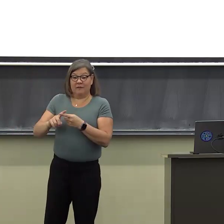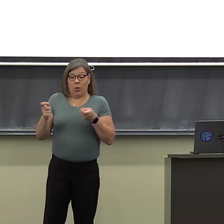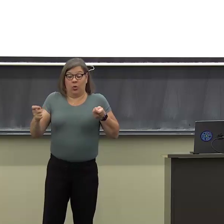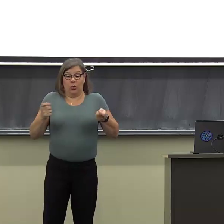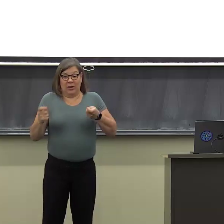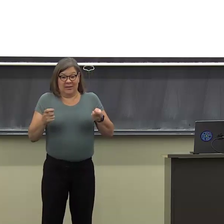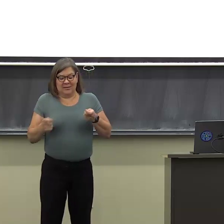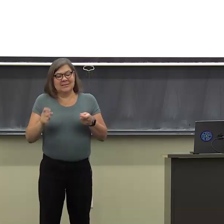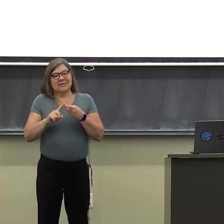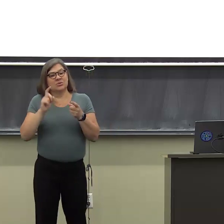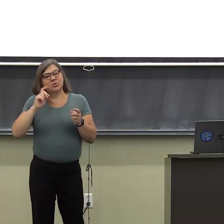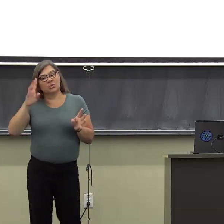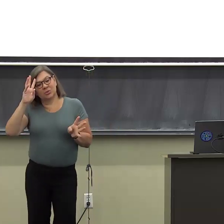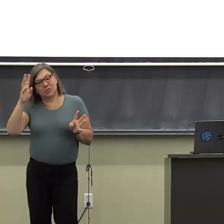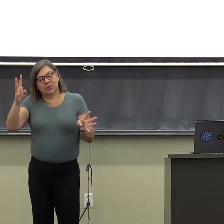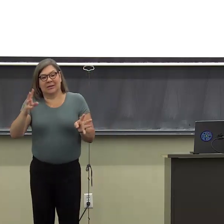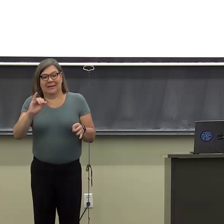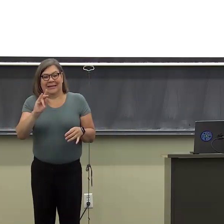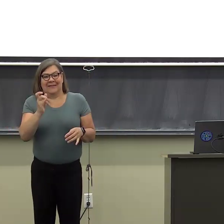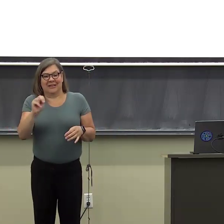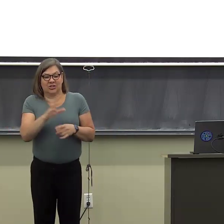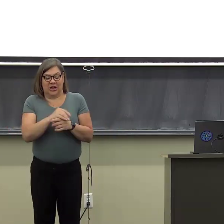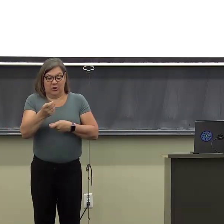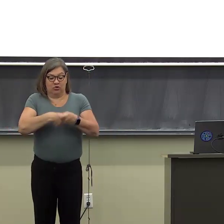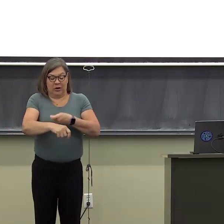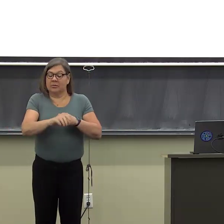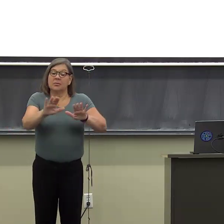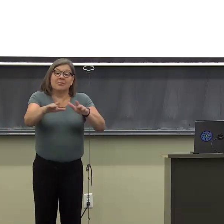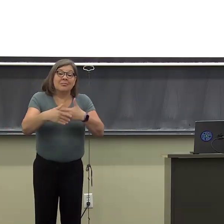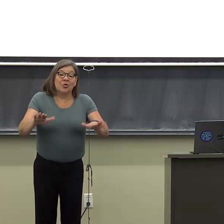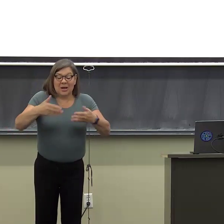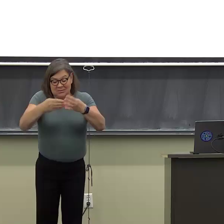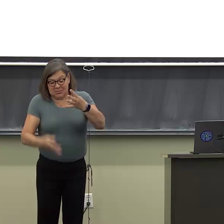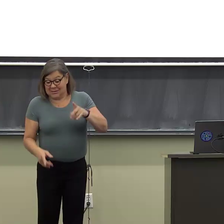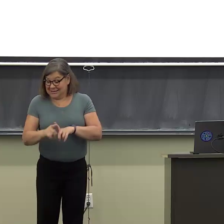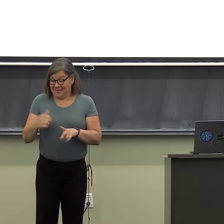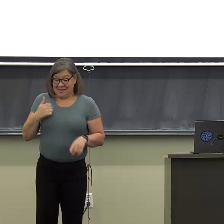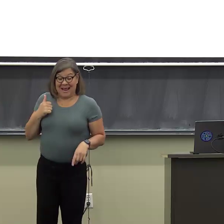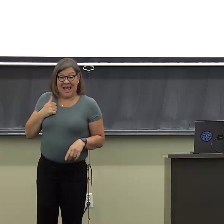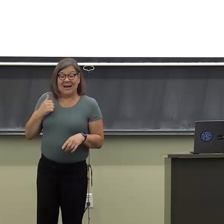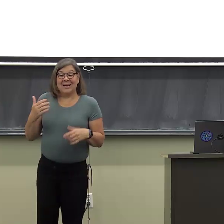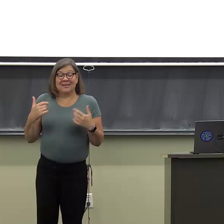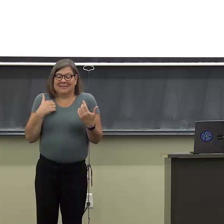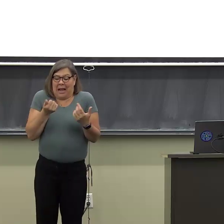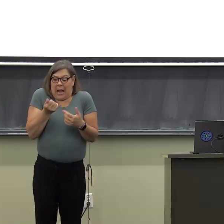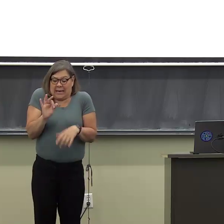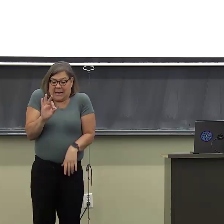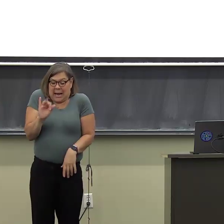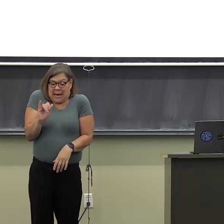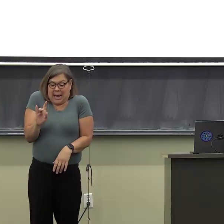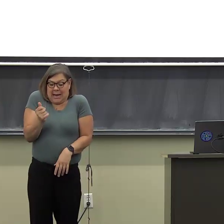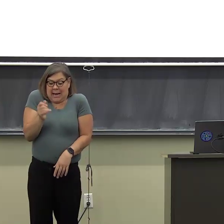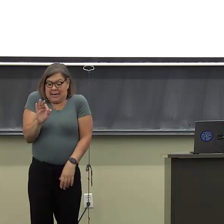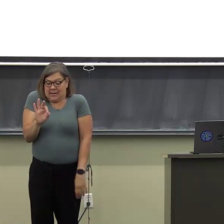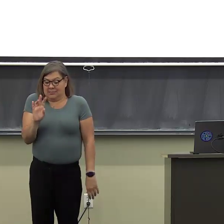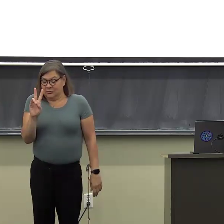been to enable innovation and trade. Everything else was secondary. And we knew in Canada in 1998, 99, 2000, there